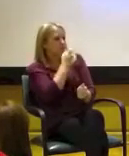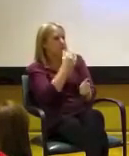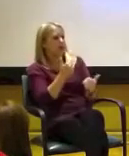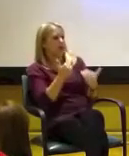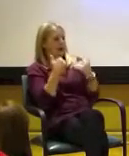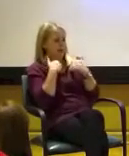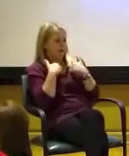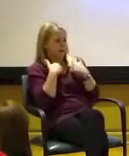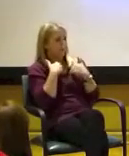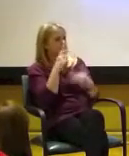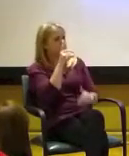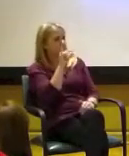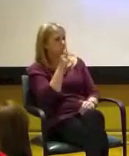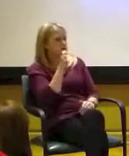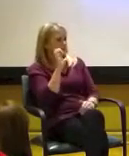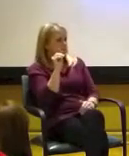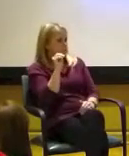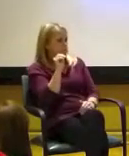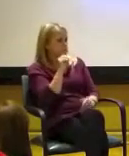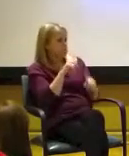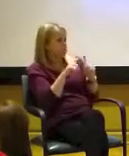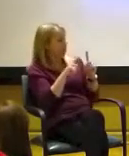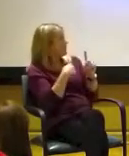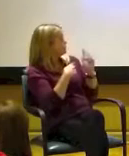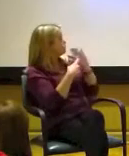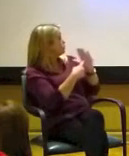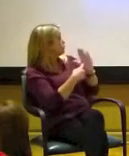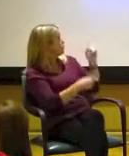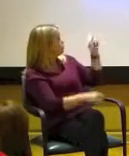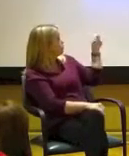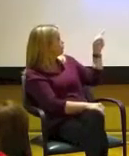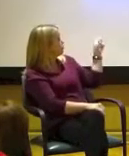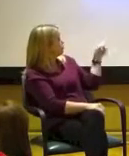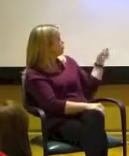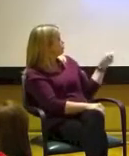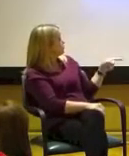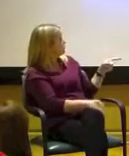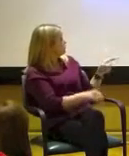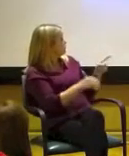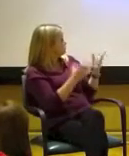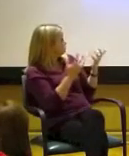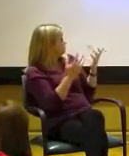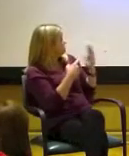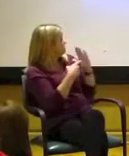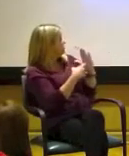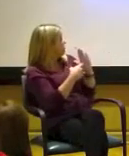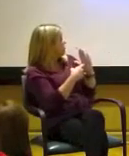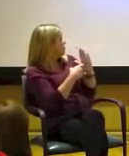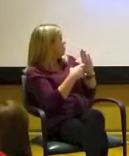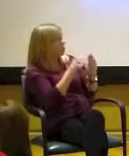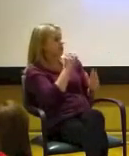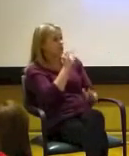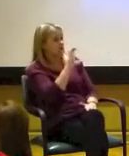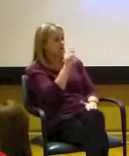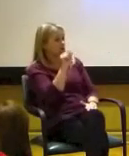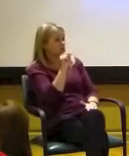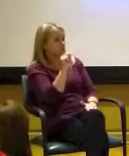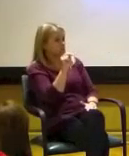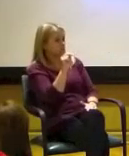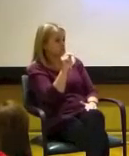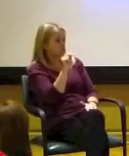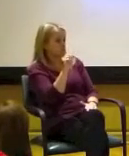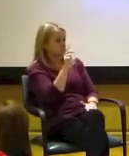have dysraphism, and the ones I'm putting up here now are really associated with the occult